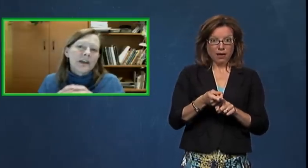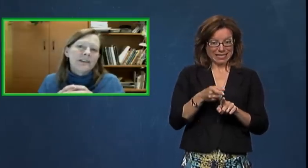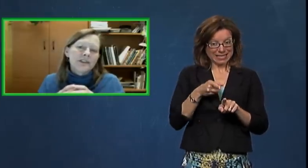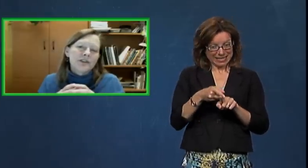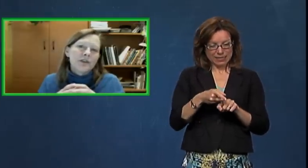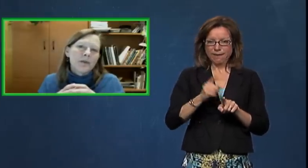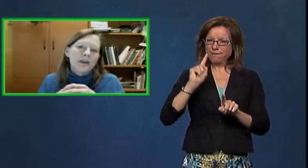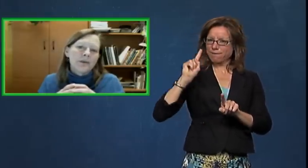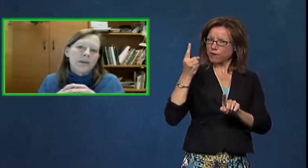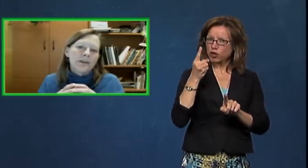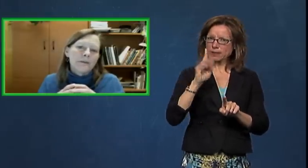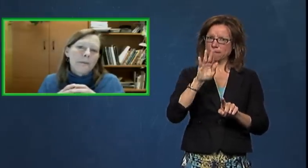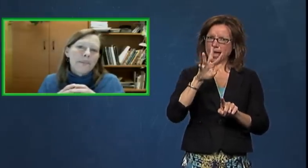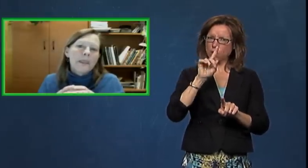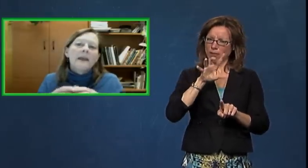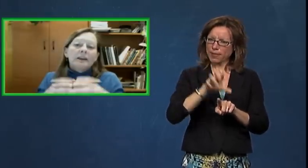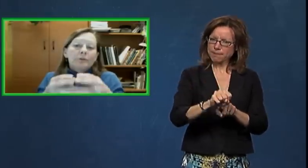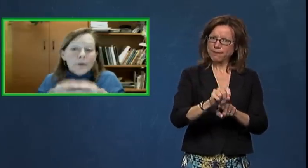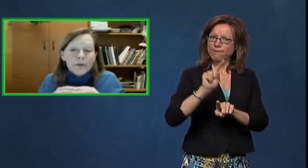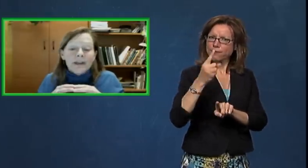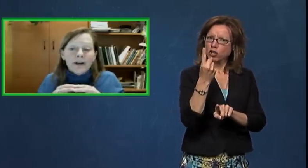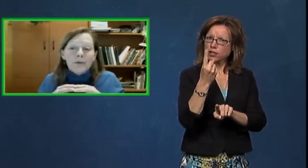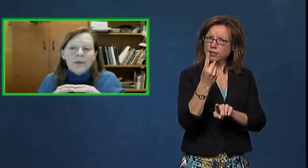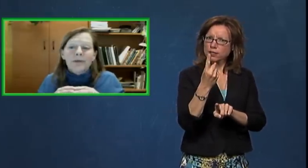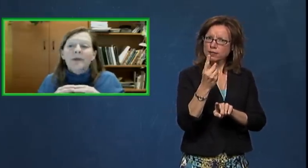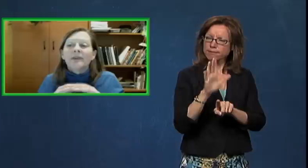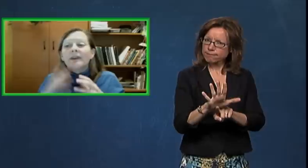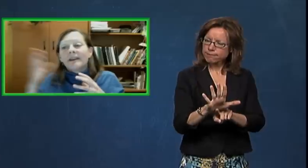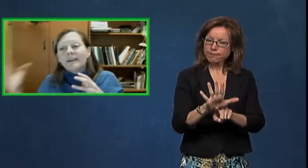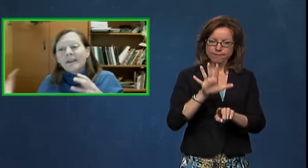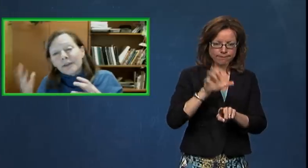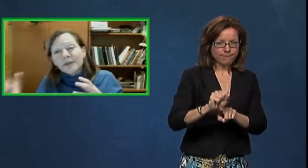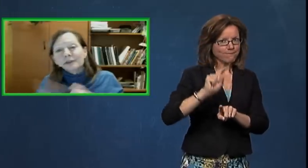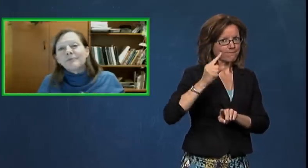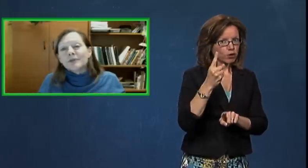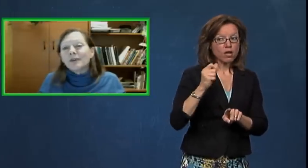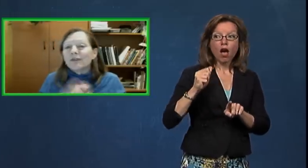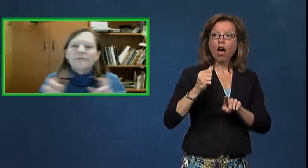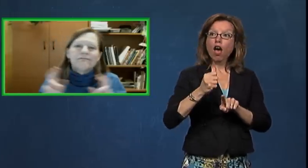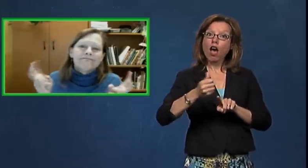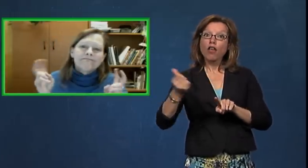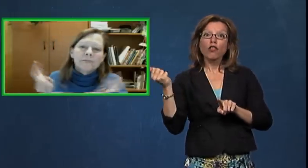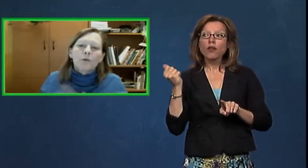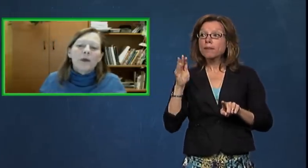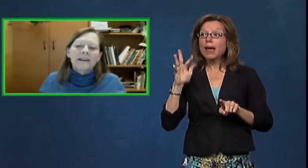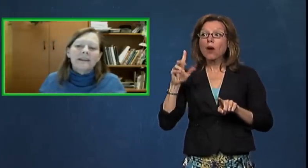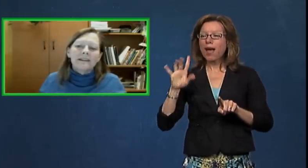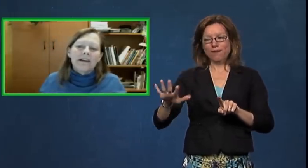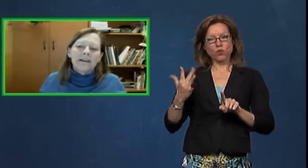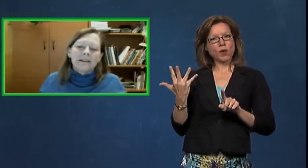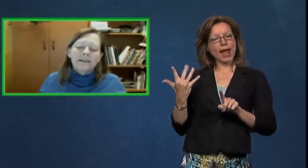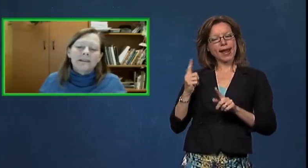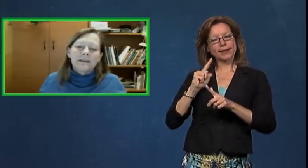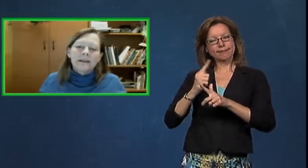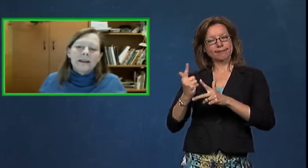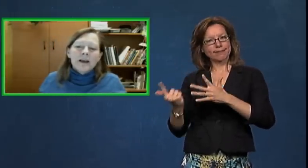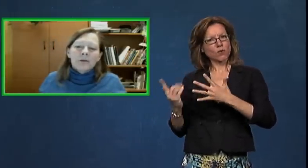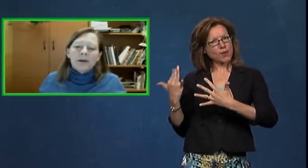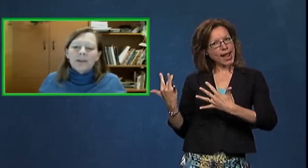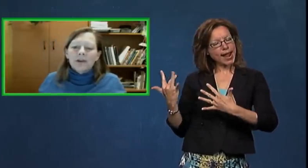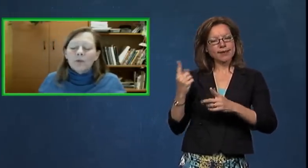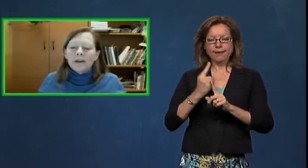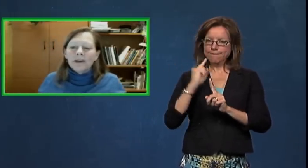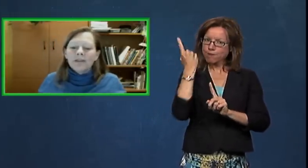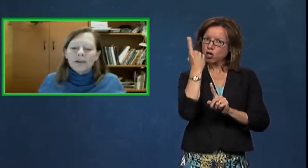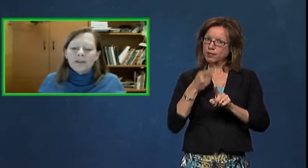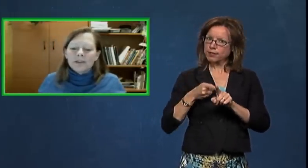first access to the bandwidth. We would get our bandwidth and others sort of waited in line. But I